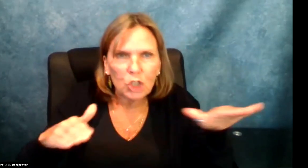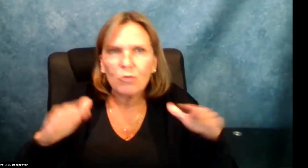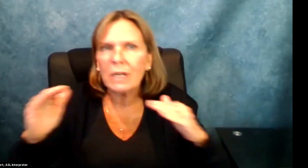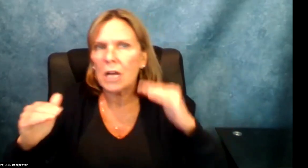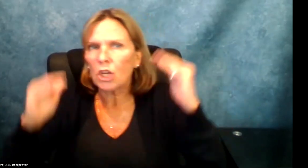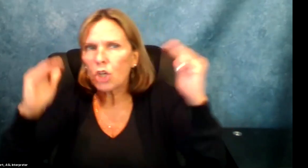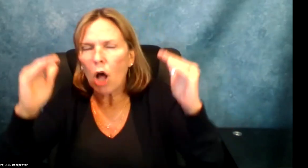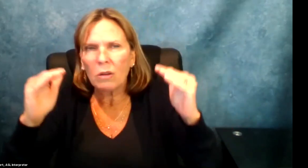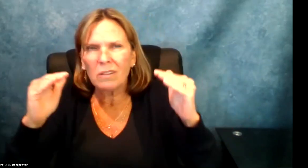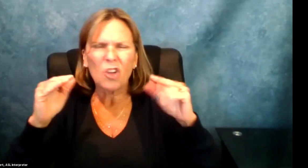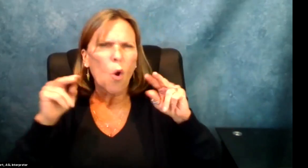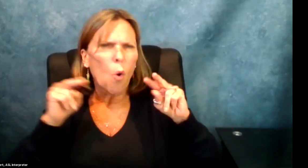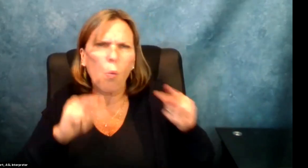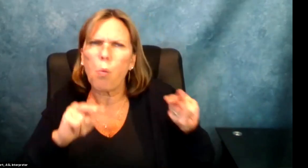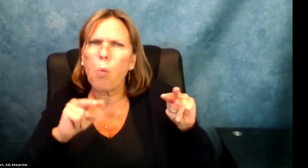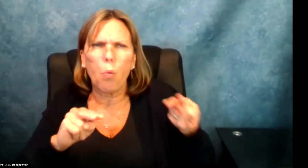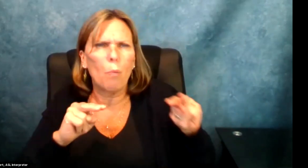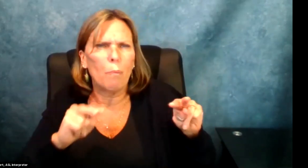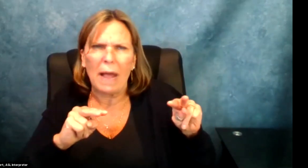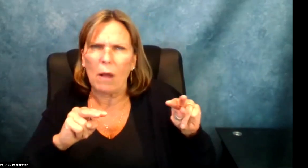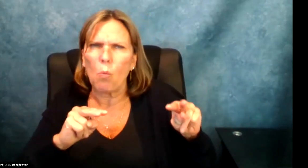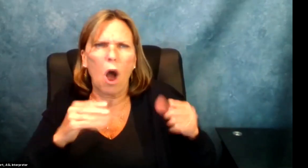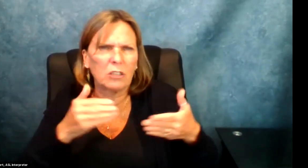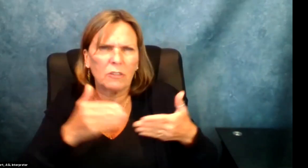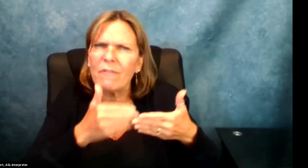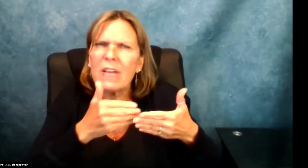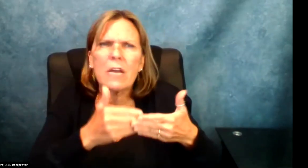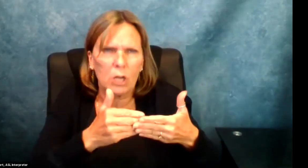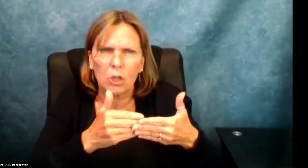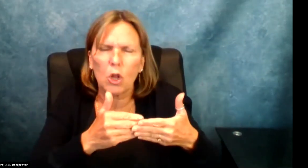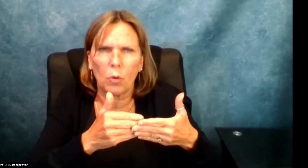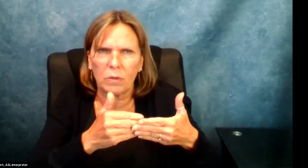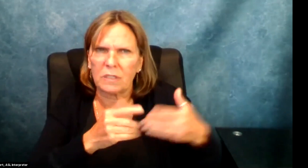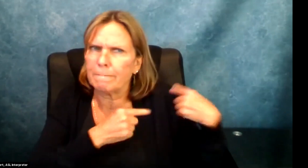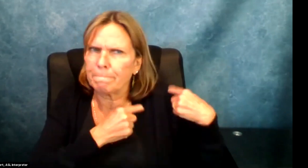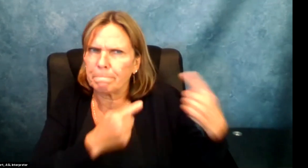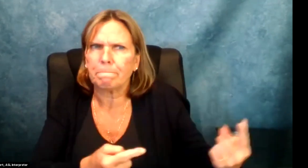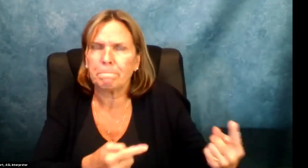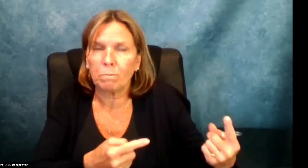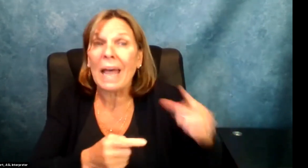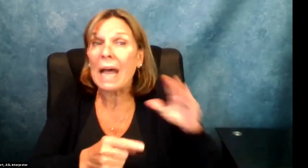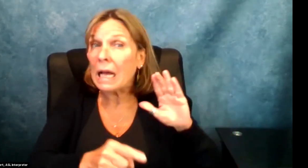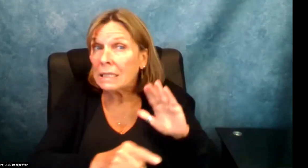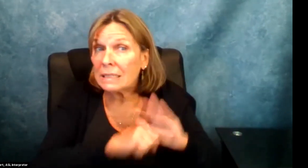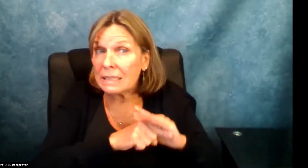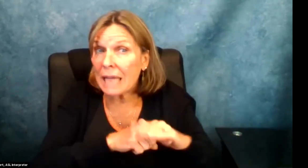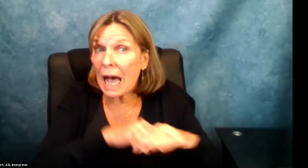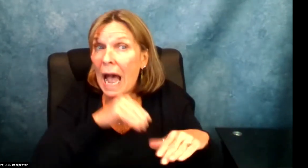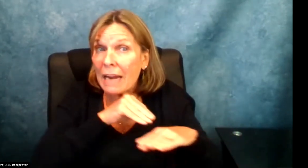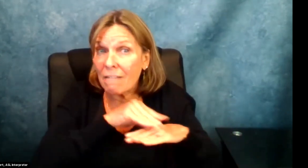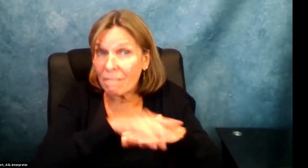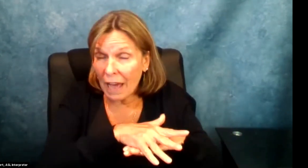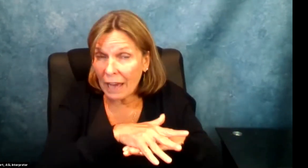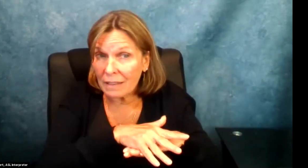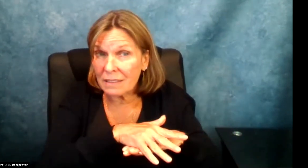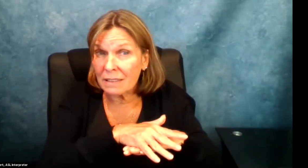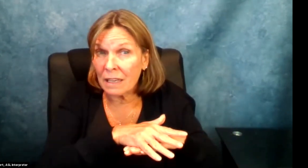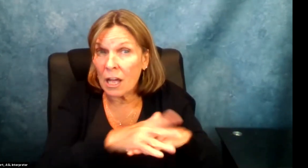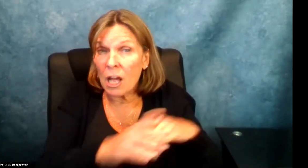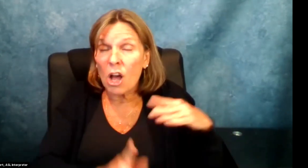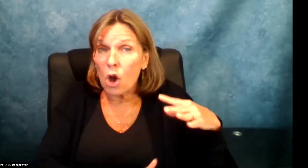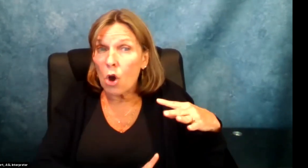followed really closely. And side effects or issues show up sometimes in